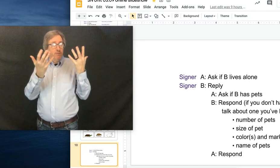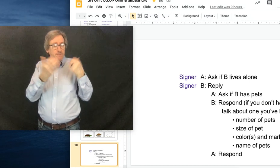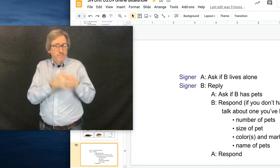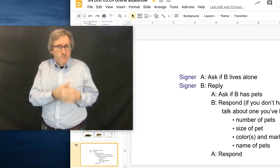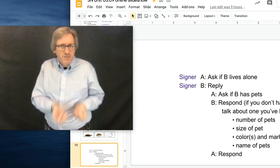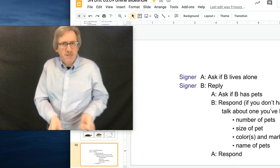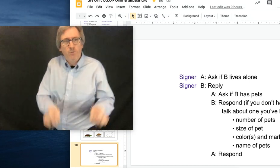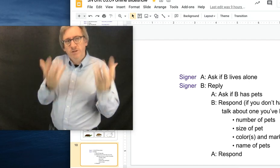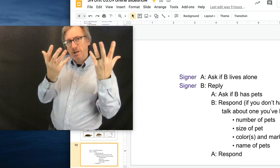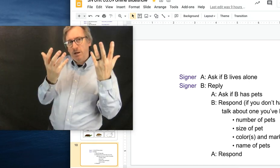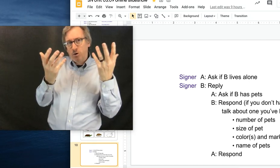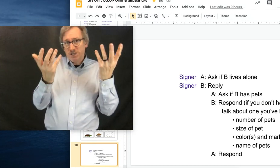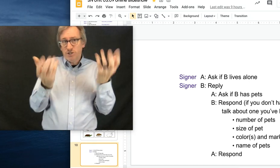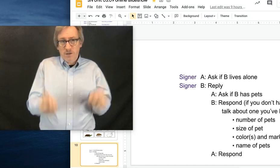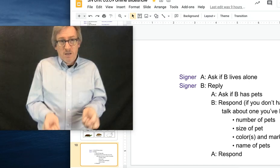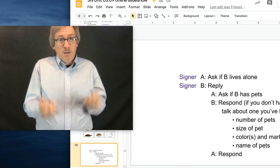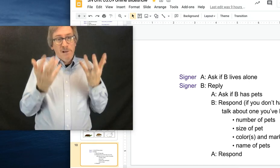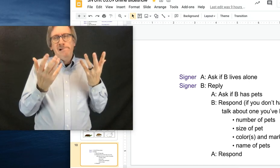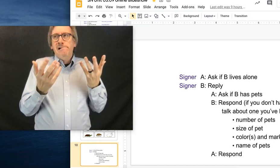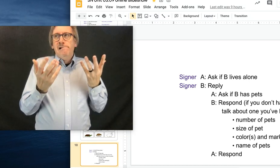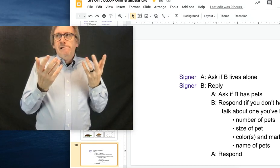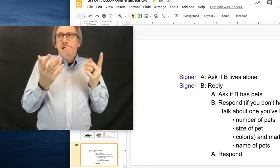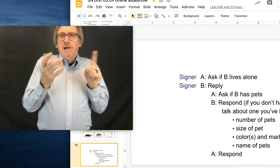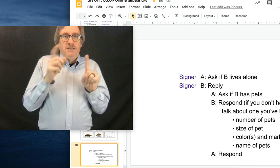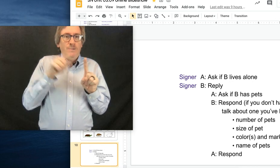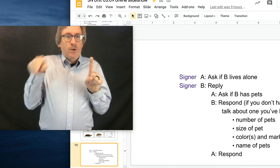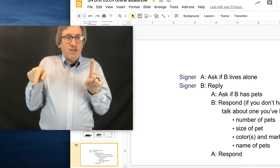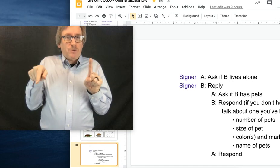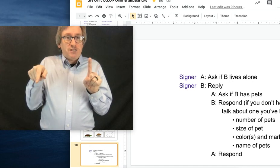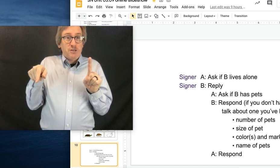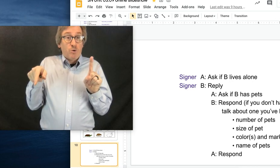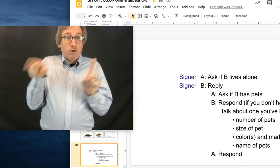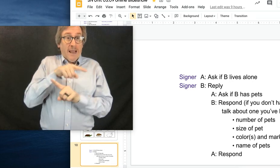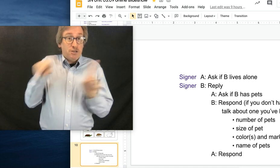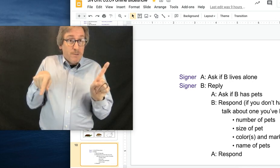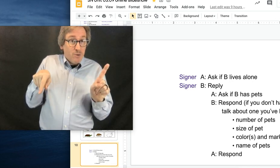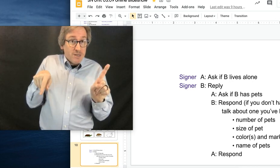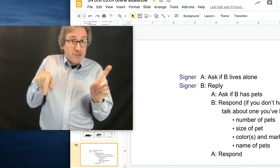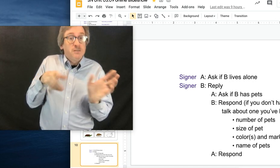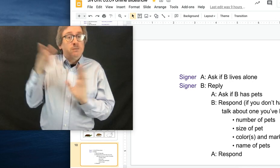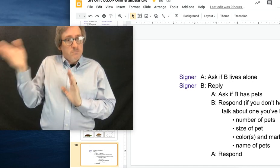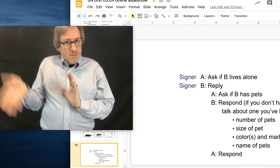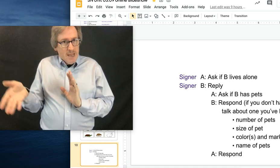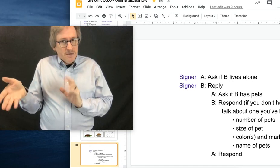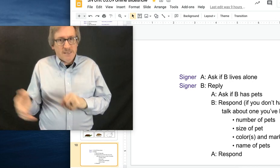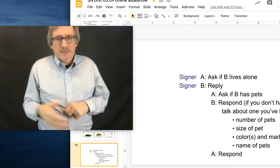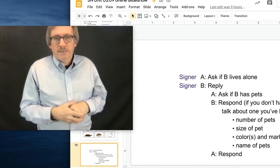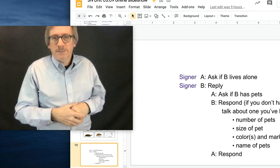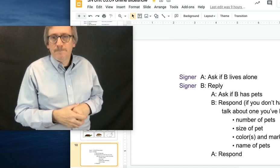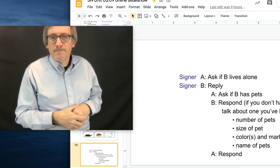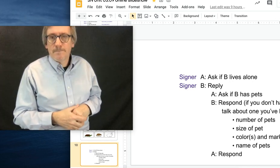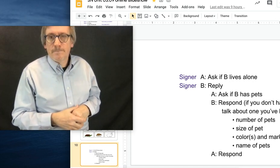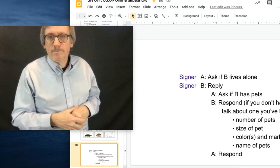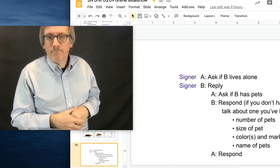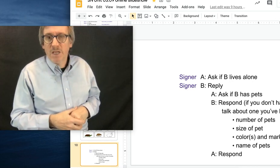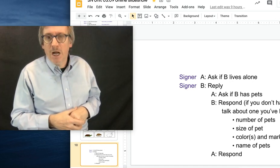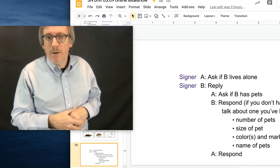How many, right? So we tend to put the question, WH questions or HW questions, end of the sentence.